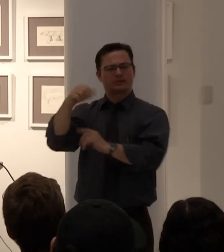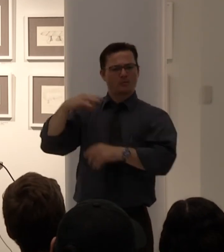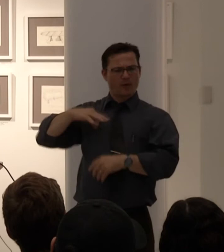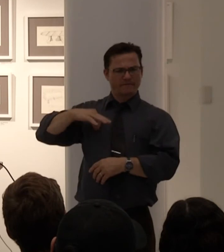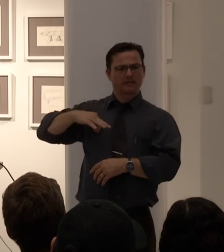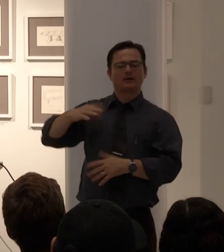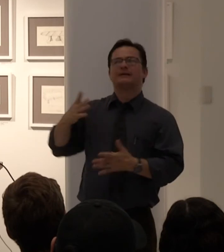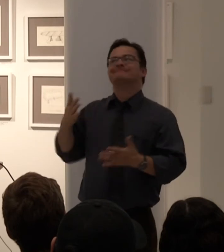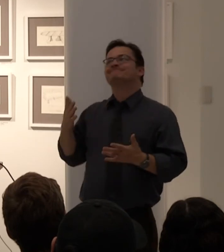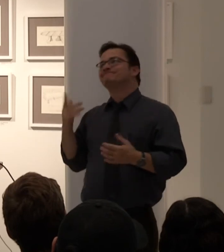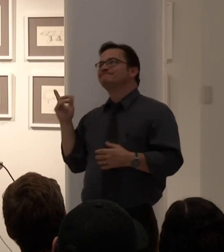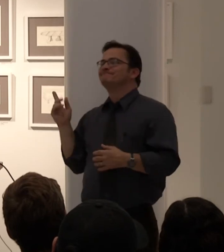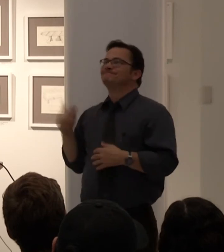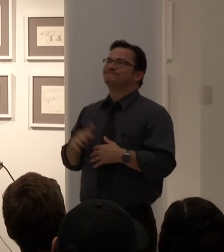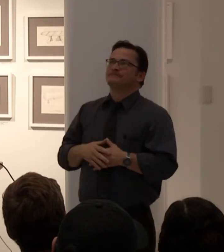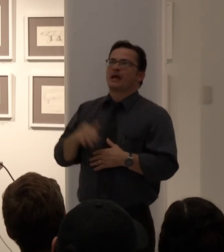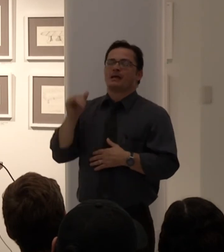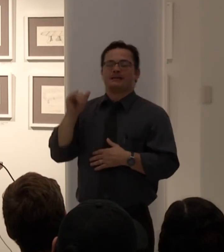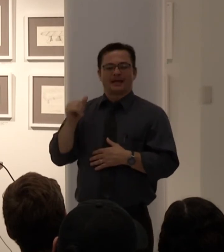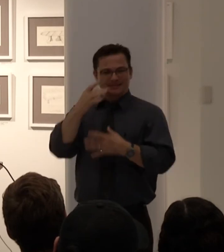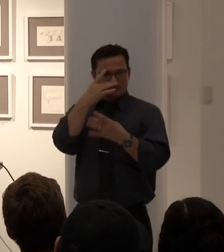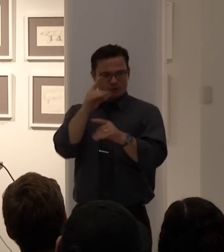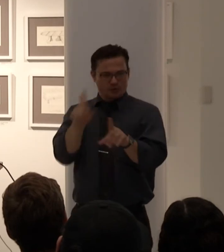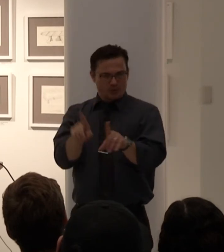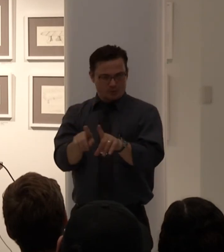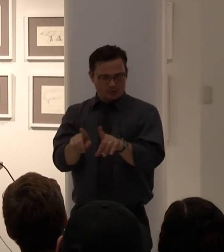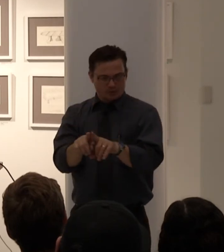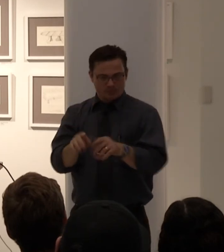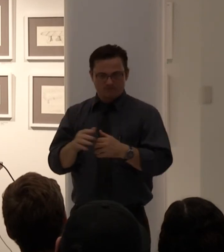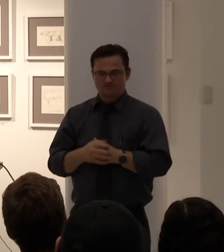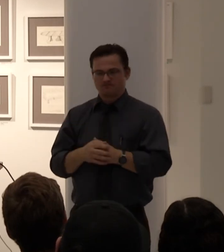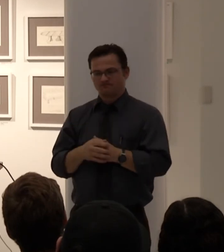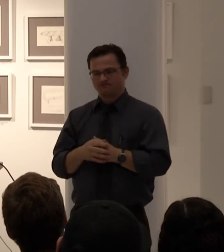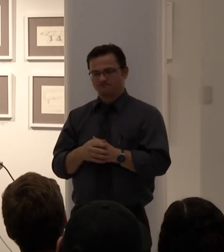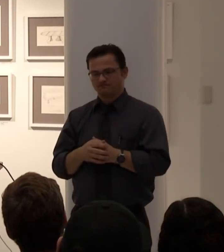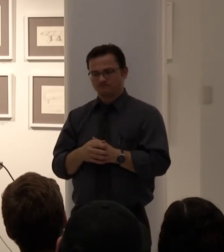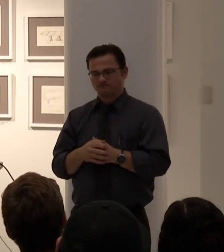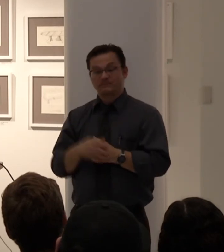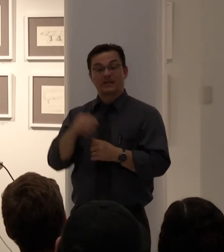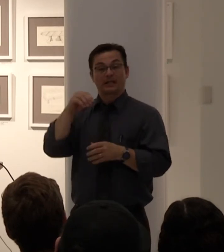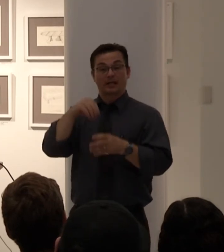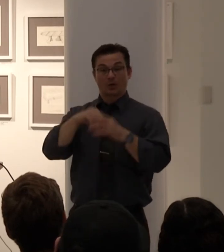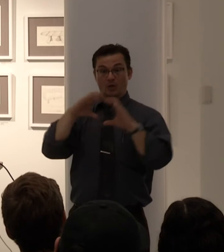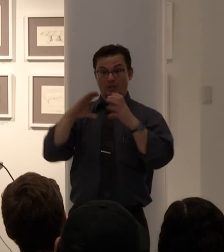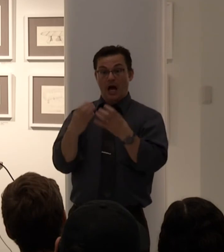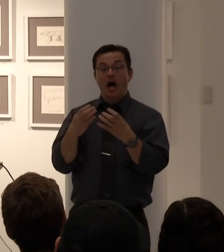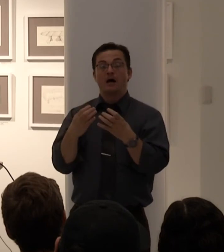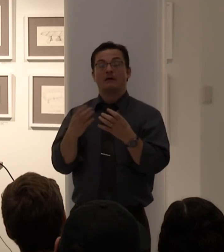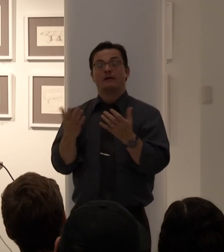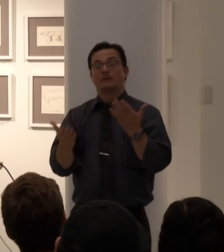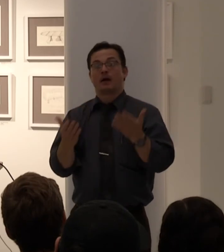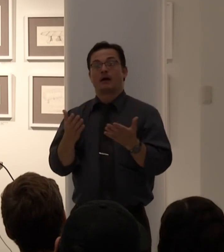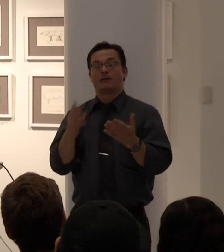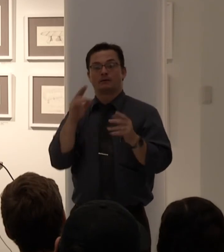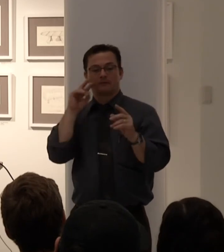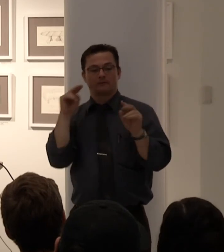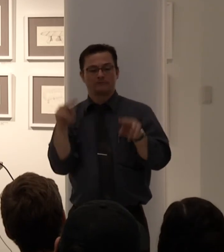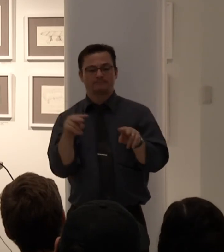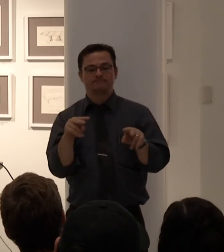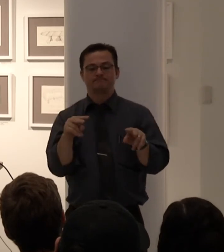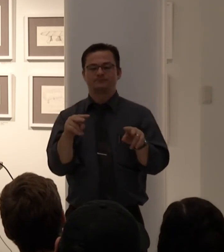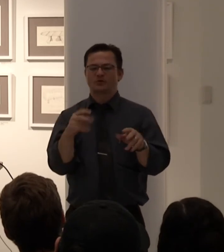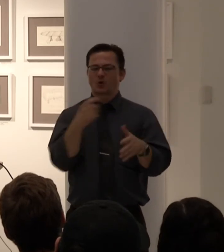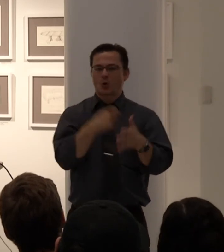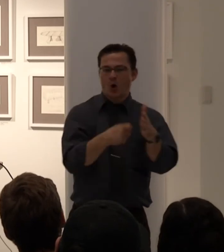margins? This is something interesting also. In your classes, you probably look at, okay, what